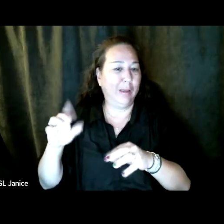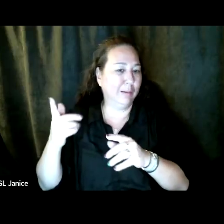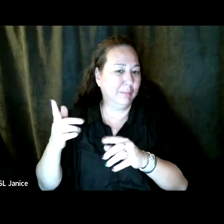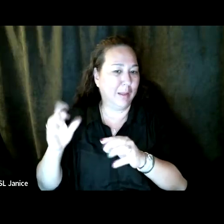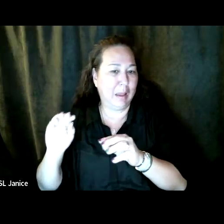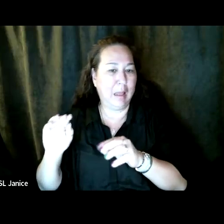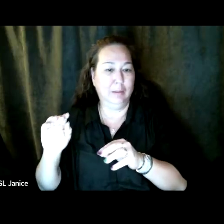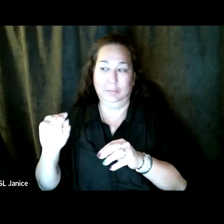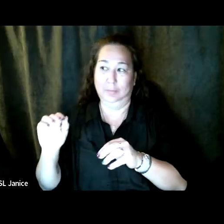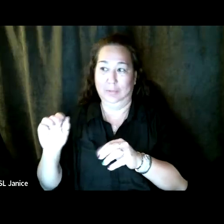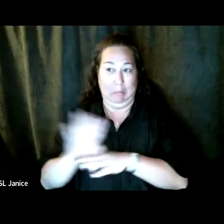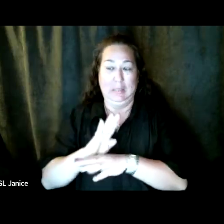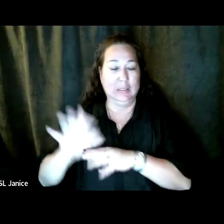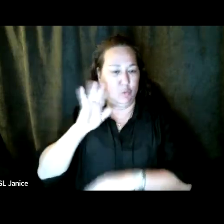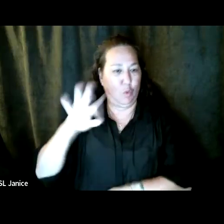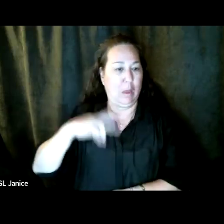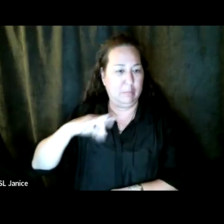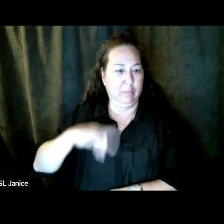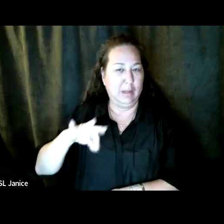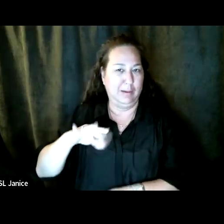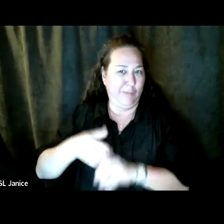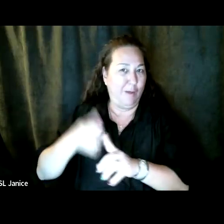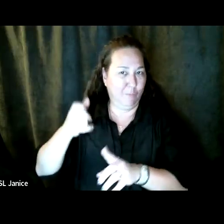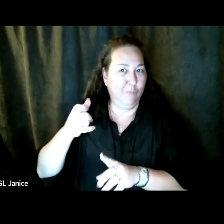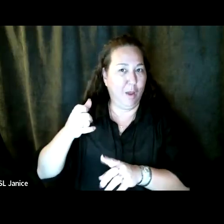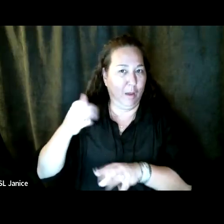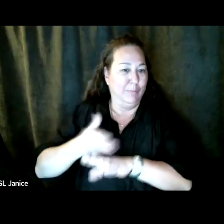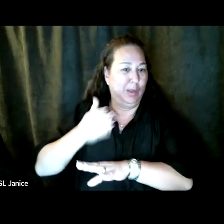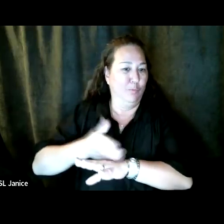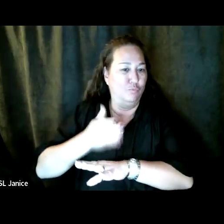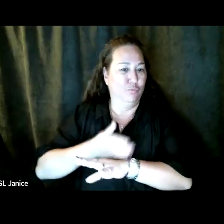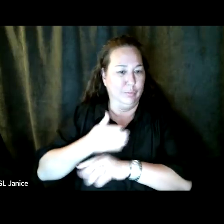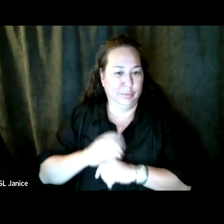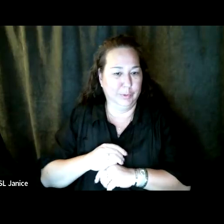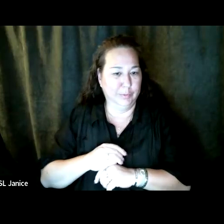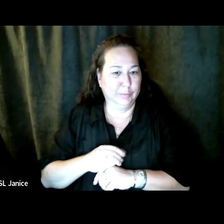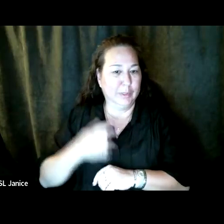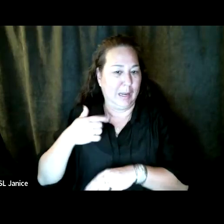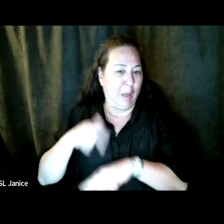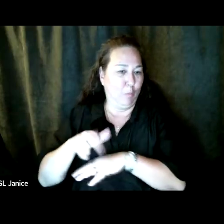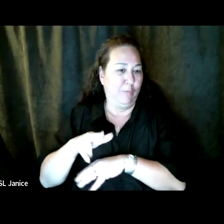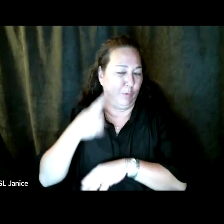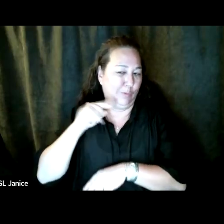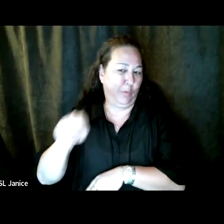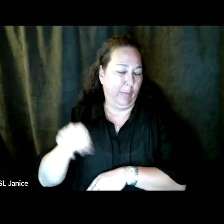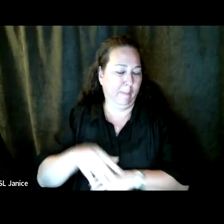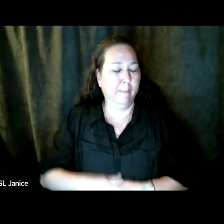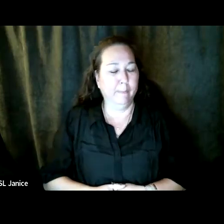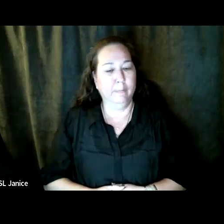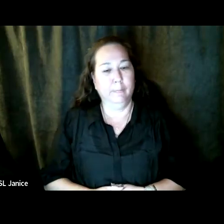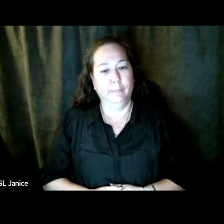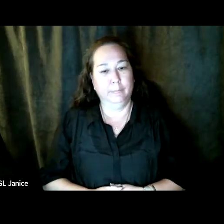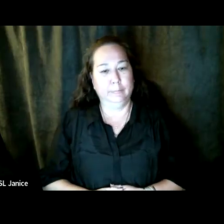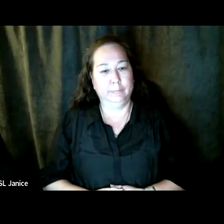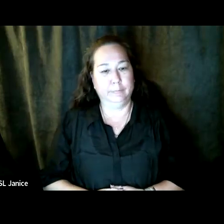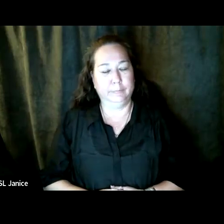nuestros estudiantes y nuestra juventud tendría la oportunidad de practicar y asistir